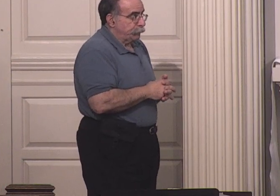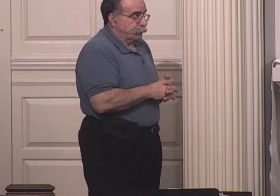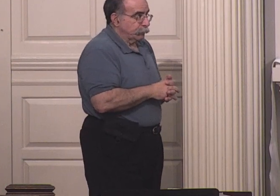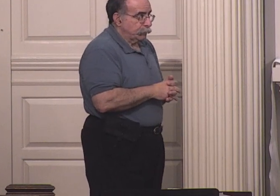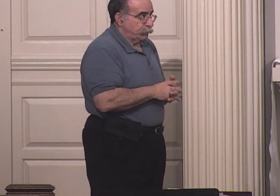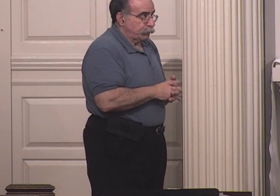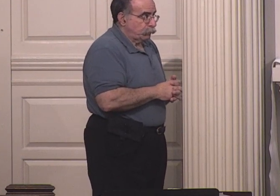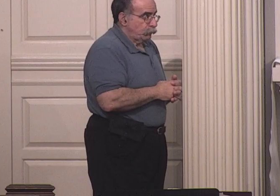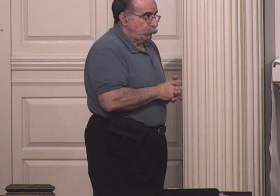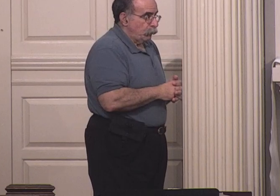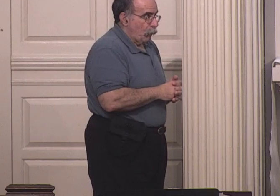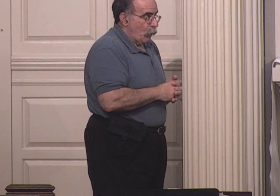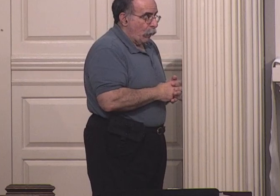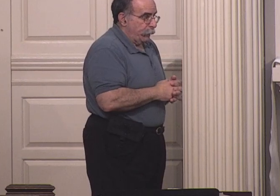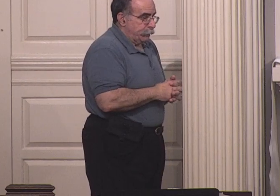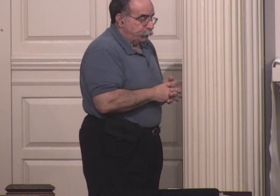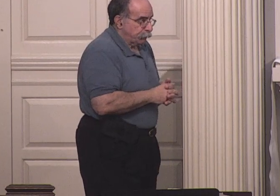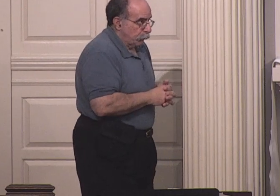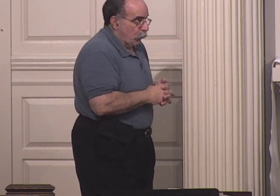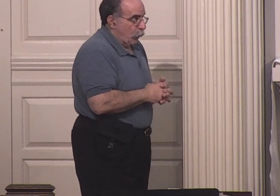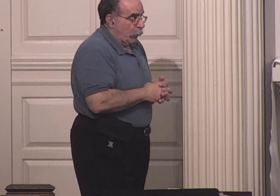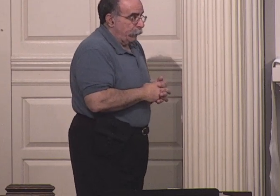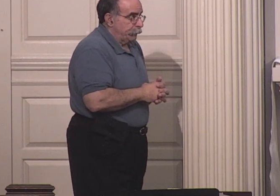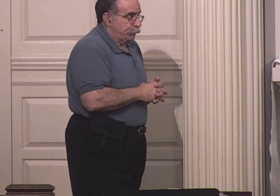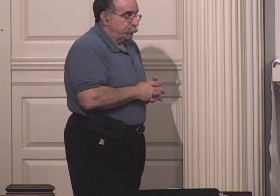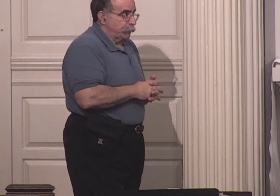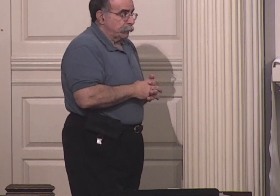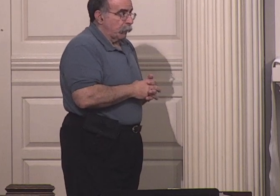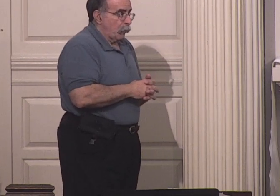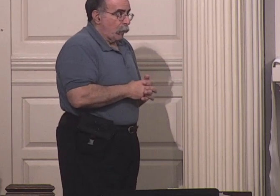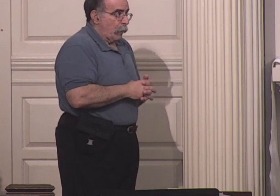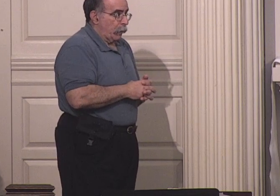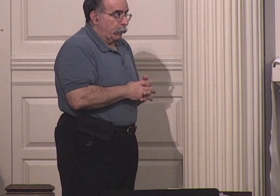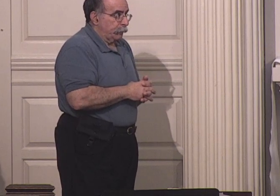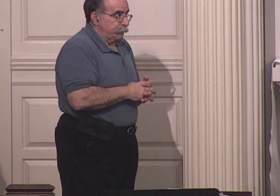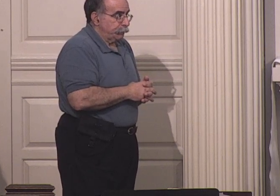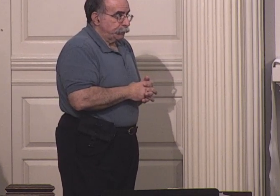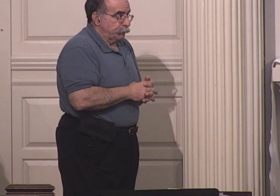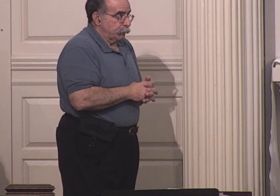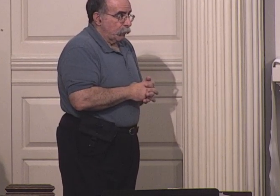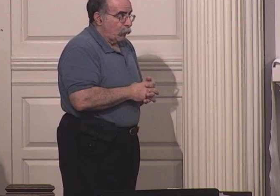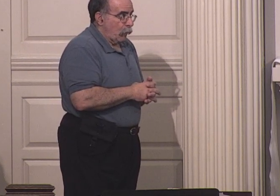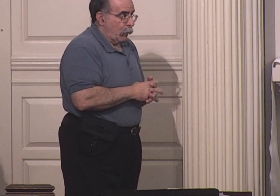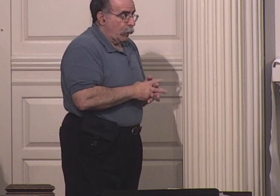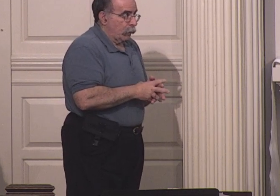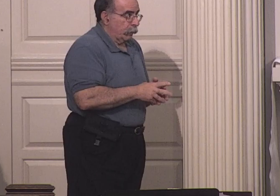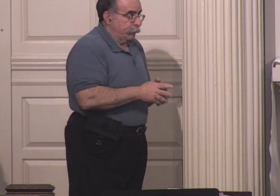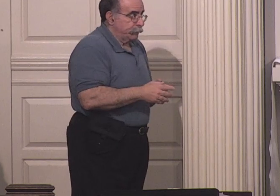Thank you.